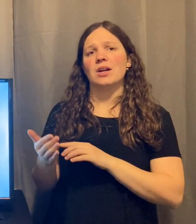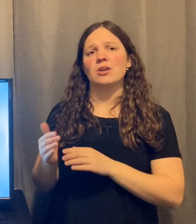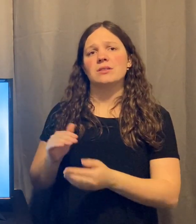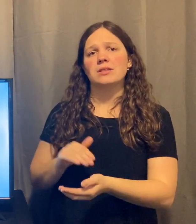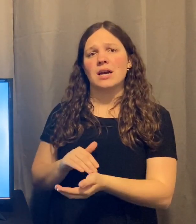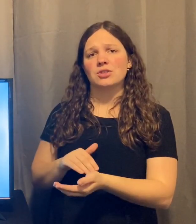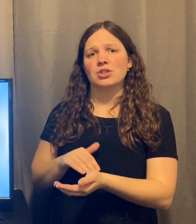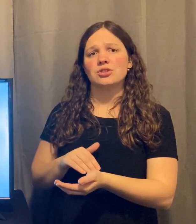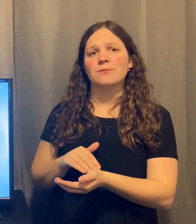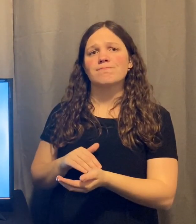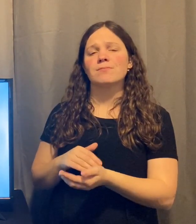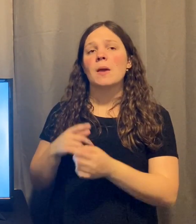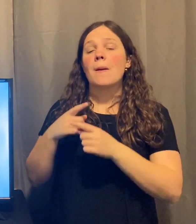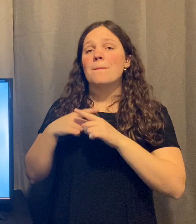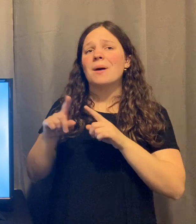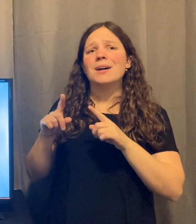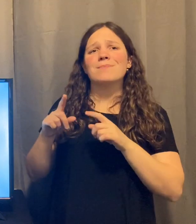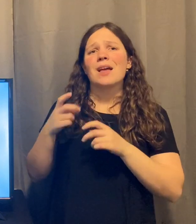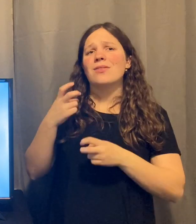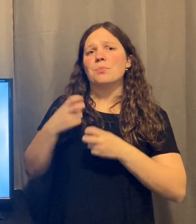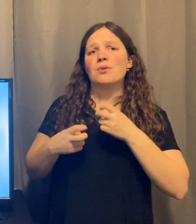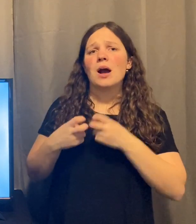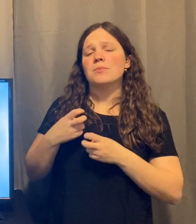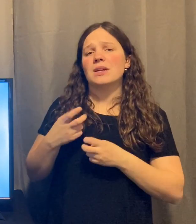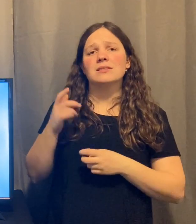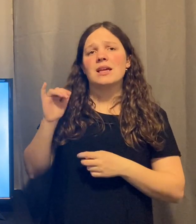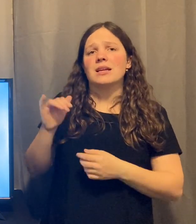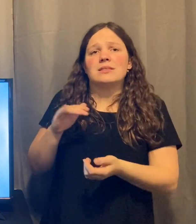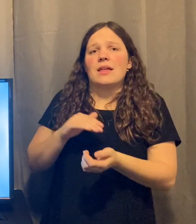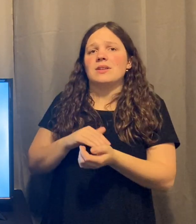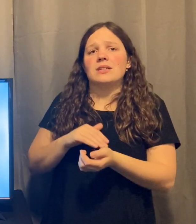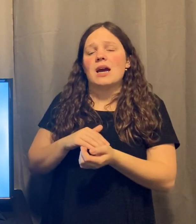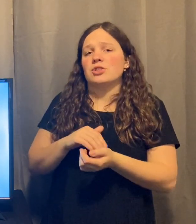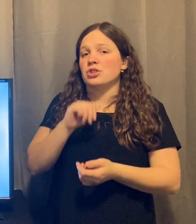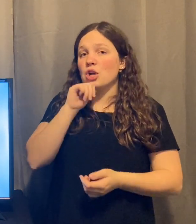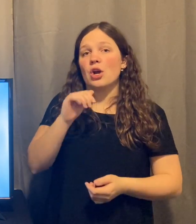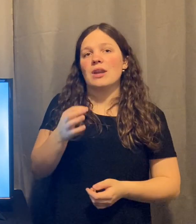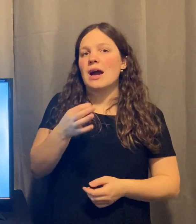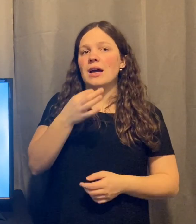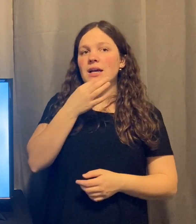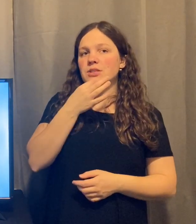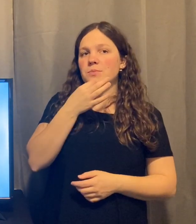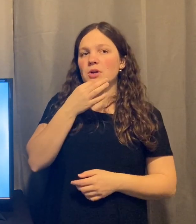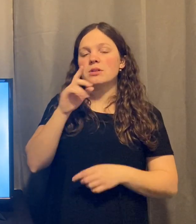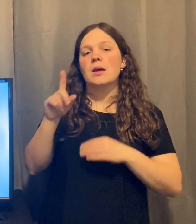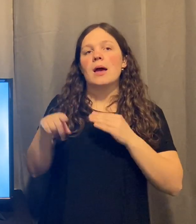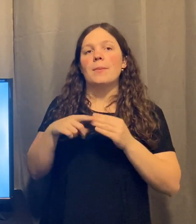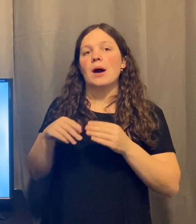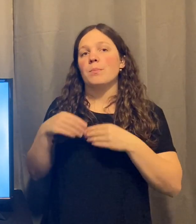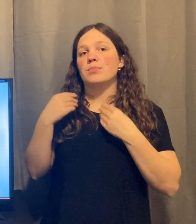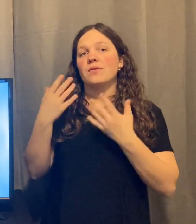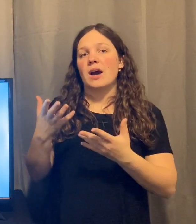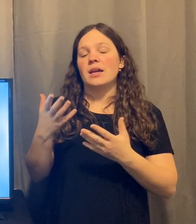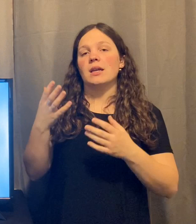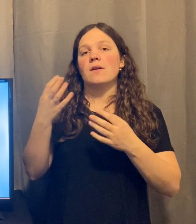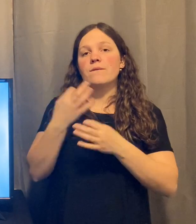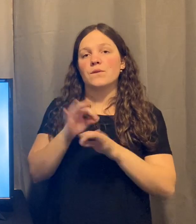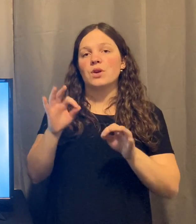their doctors. But the problem is that the doctors are not expert about providing free